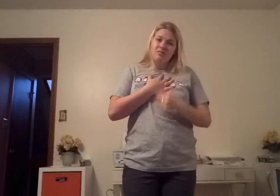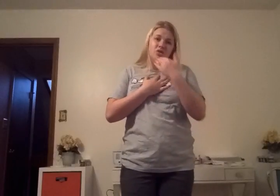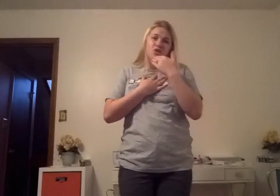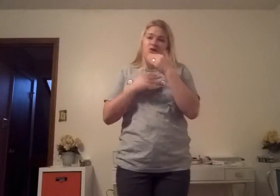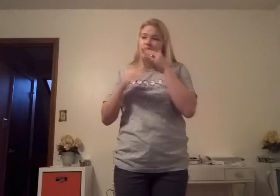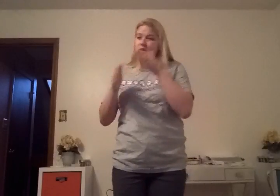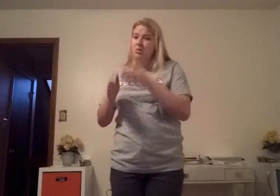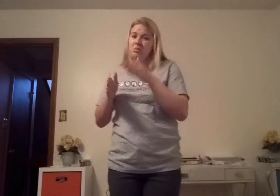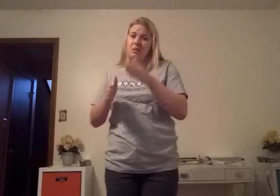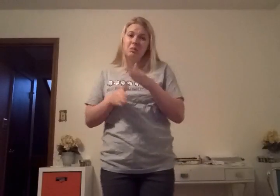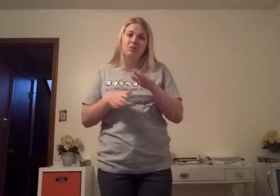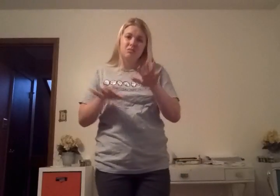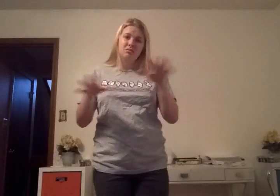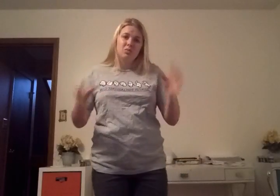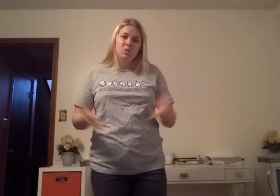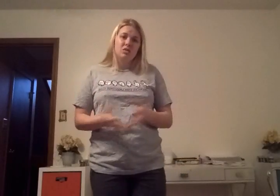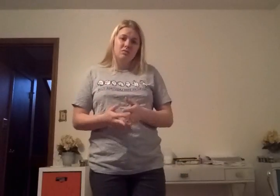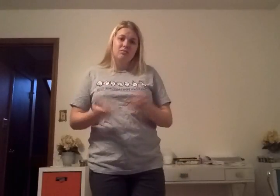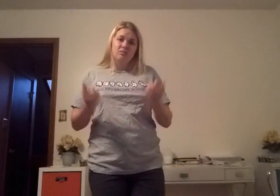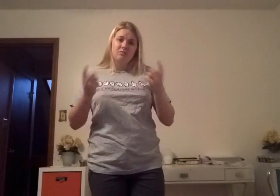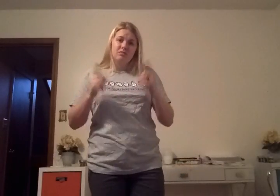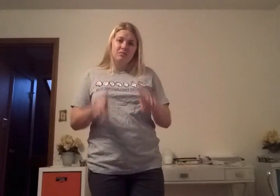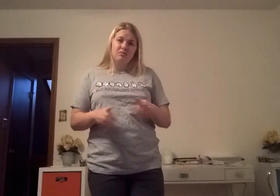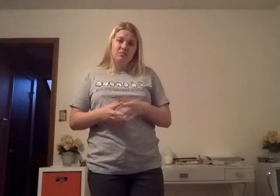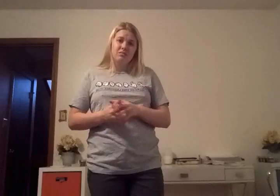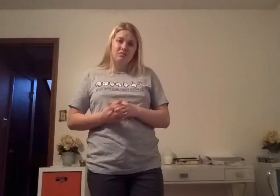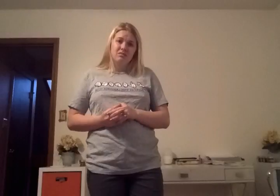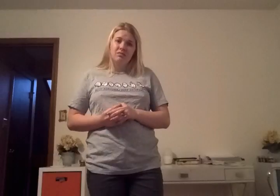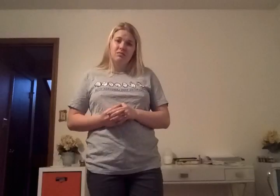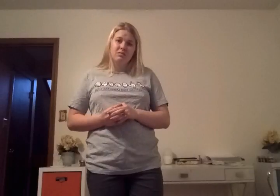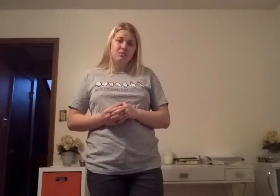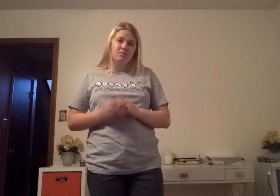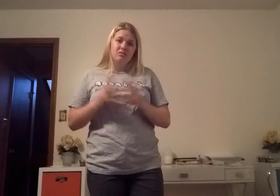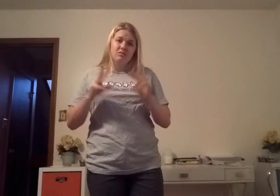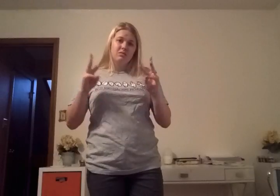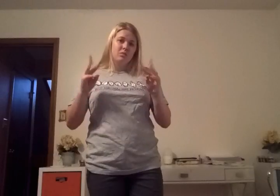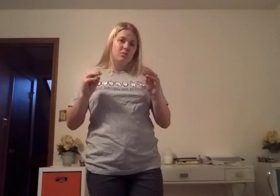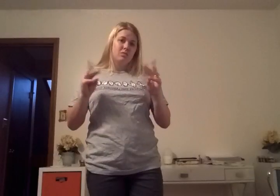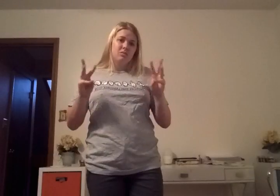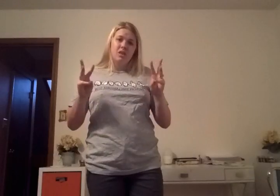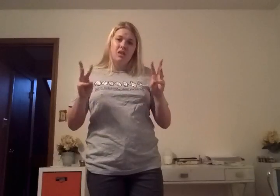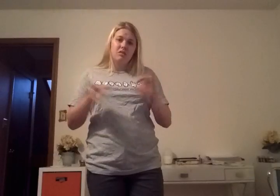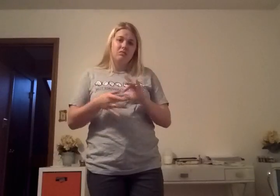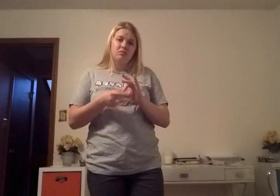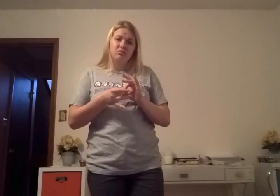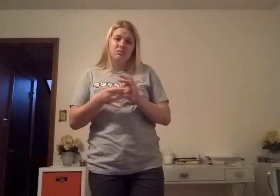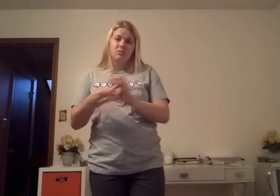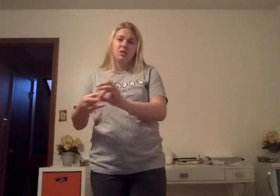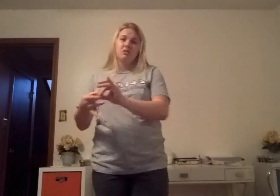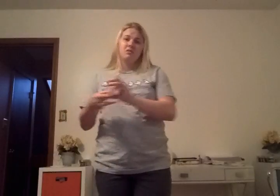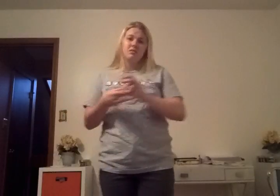world. Oh my God. It's incredible Wow. to see these two in the relationship that they have. I mean, it feels